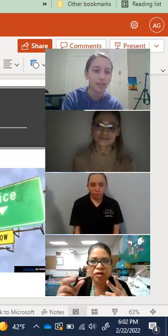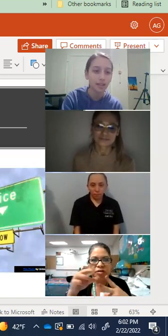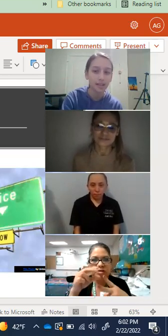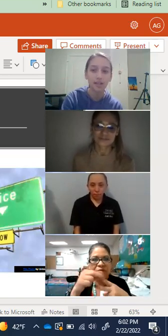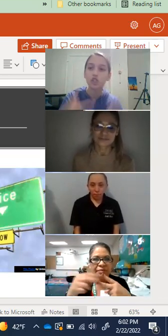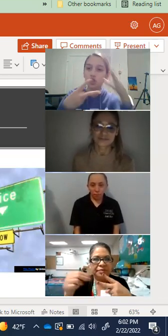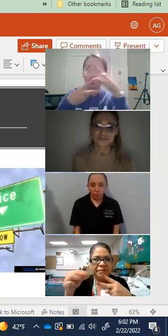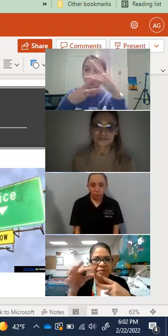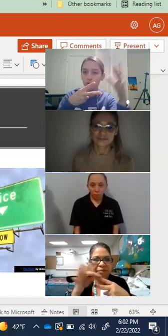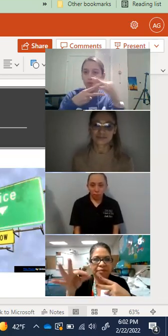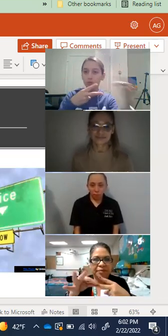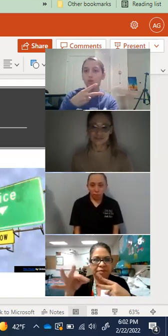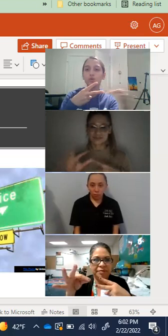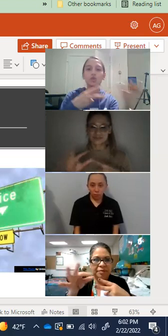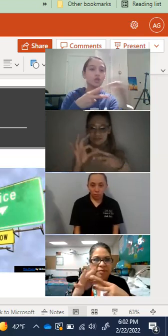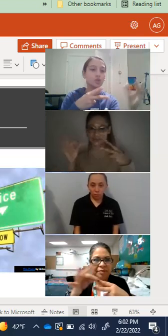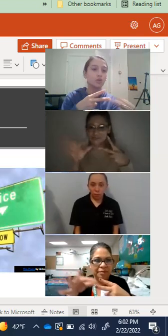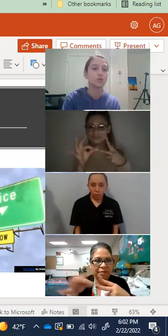Oh, choose.